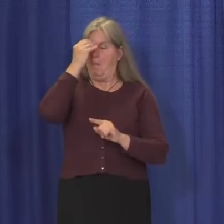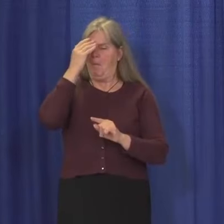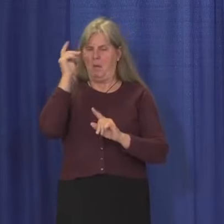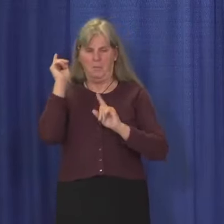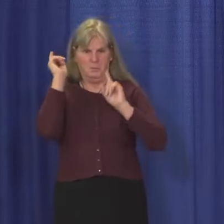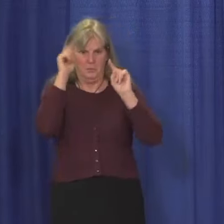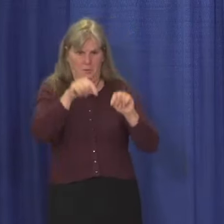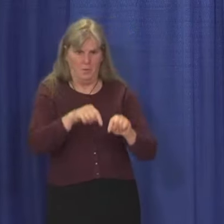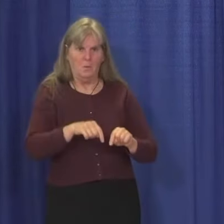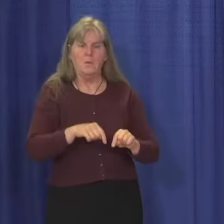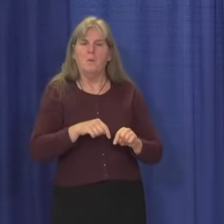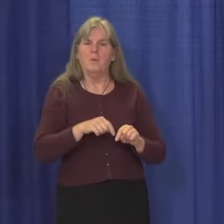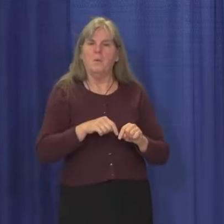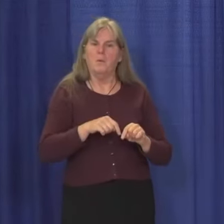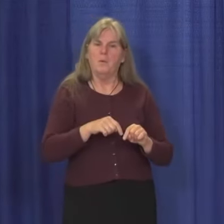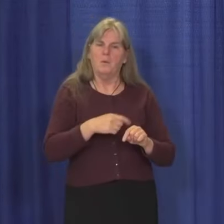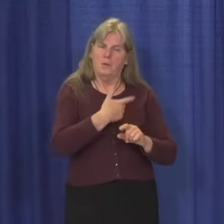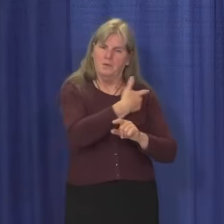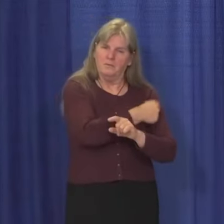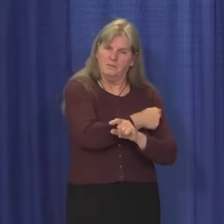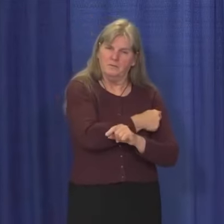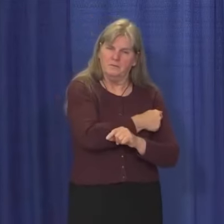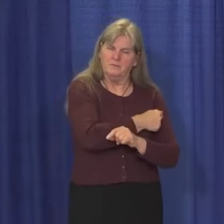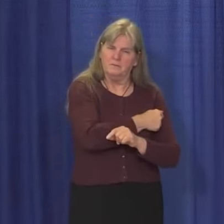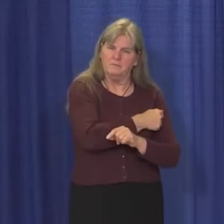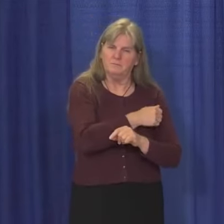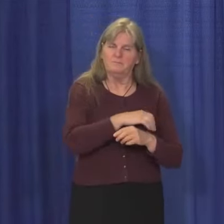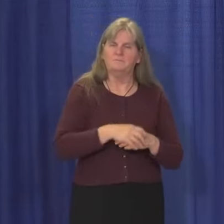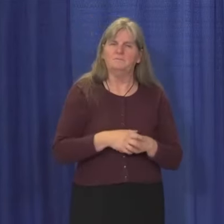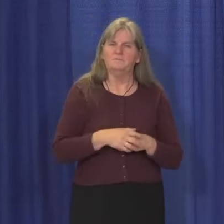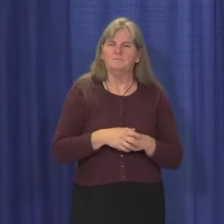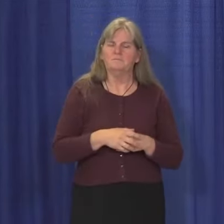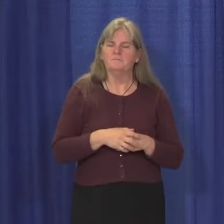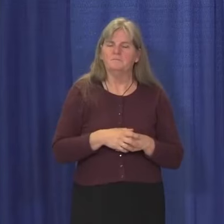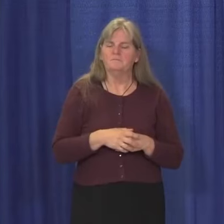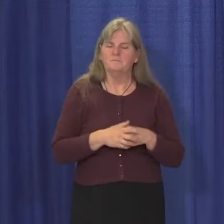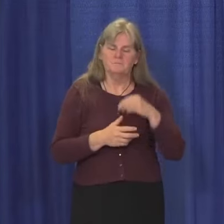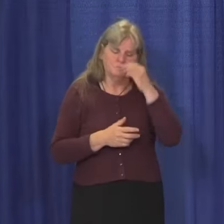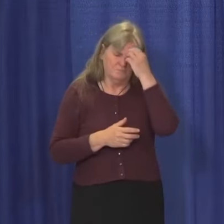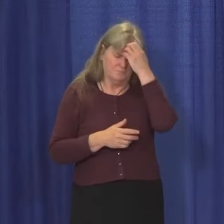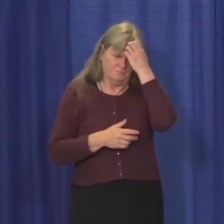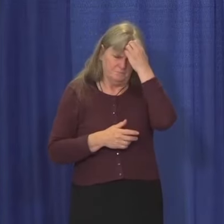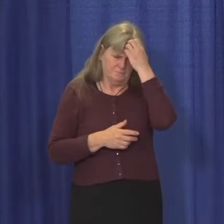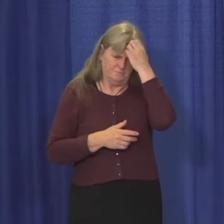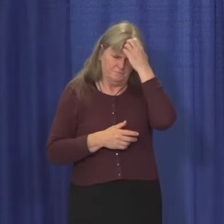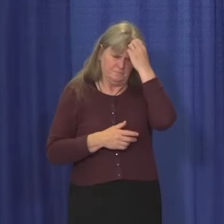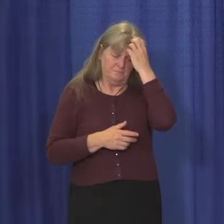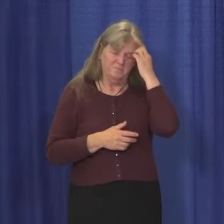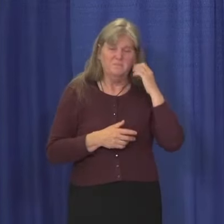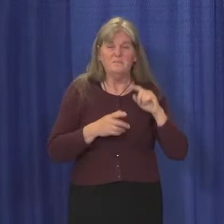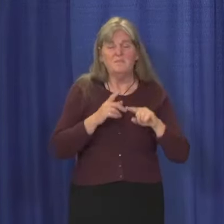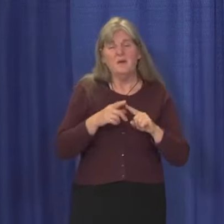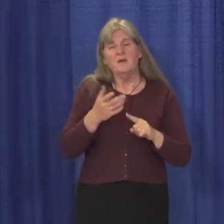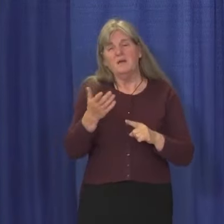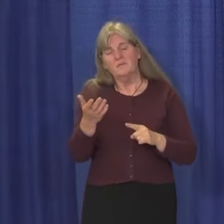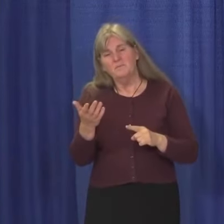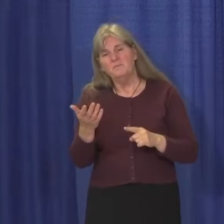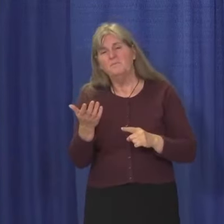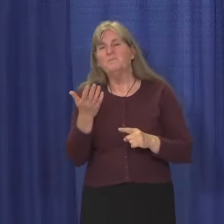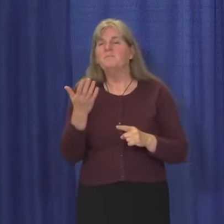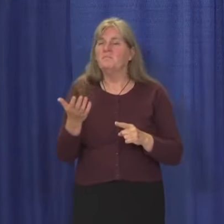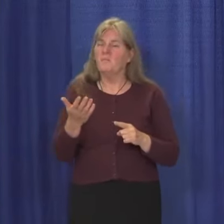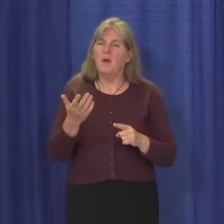additional incentive for the people who are waiting or holding back to come forward. But I do think it's time to look at